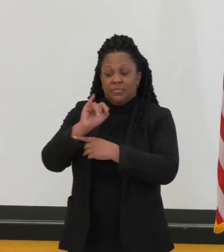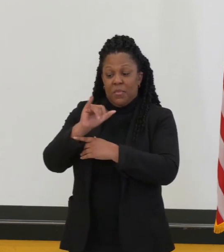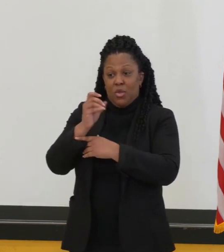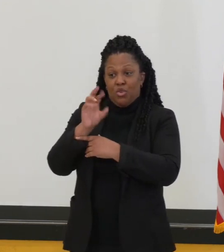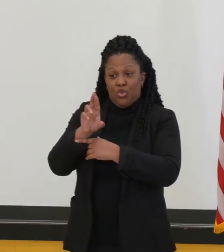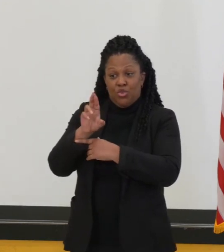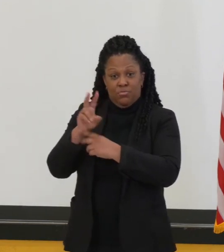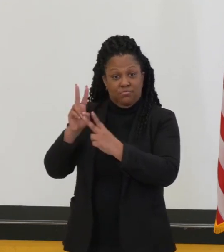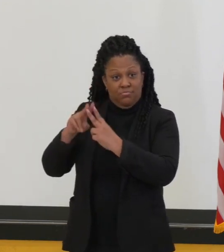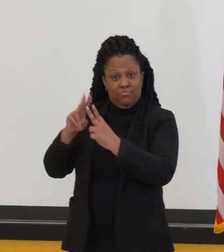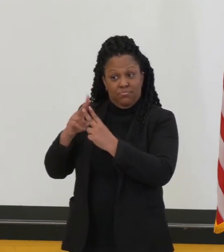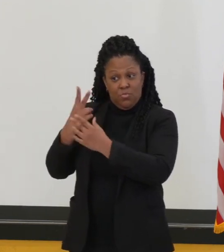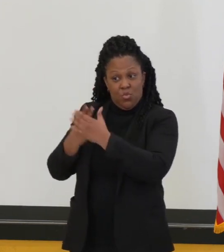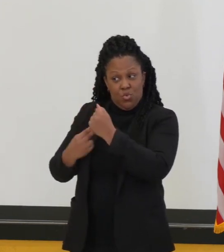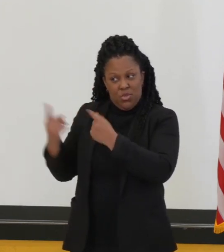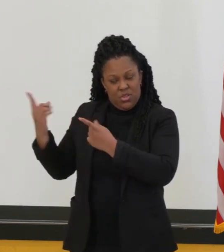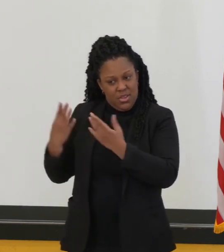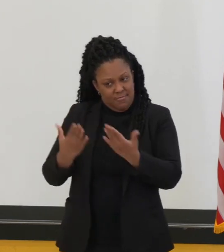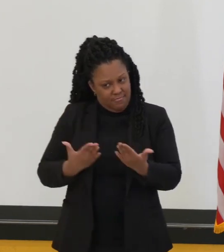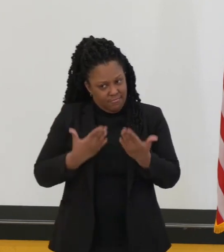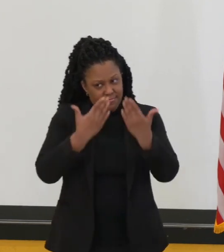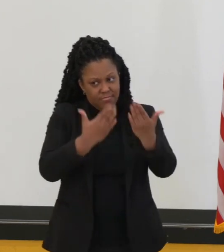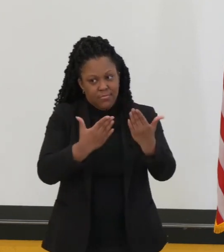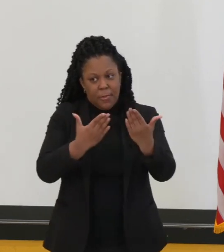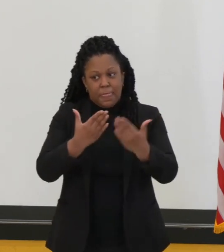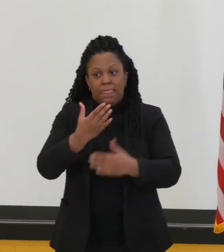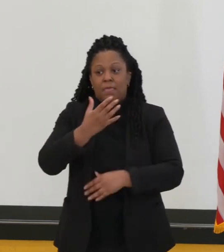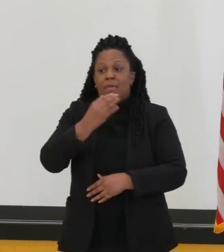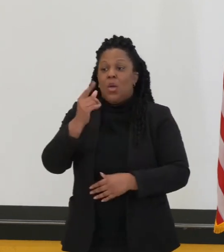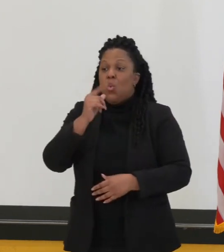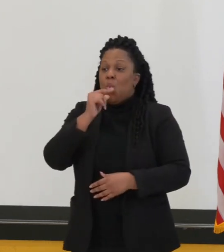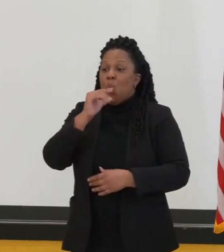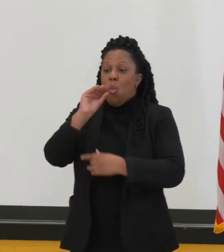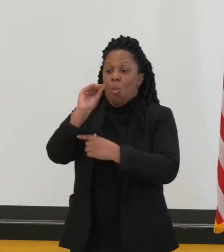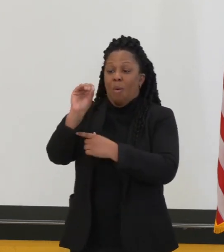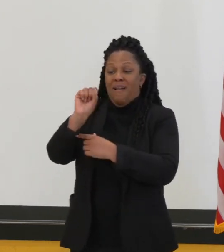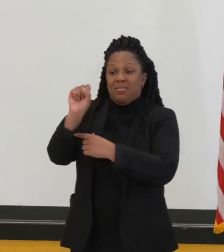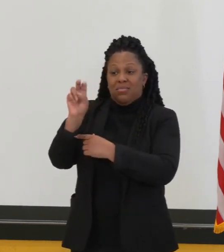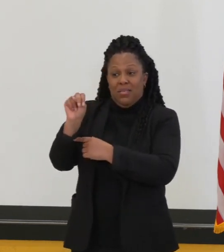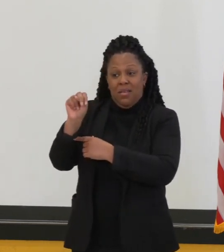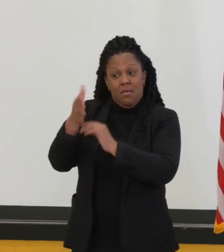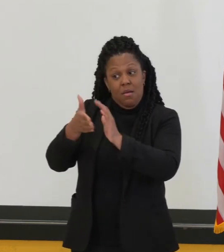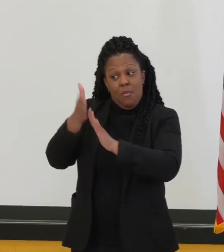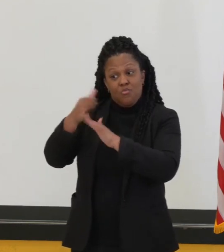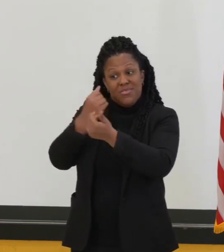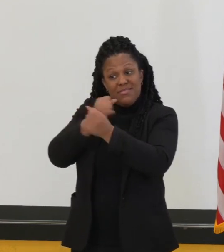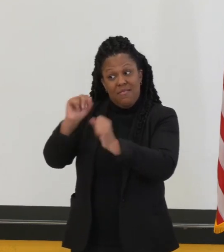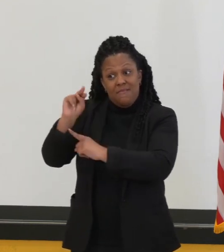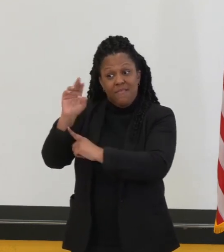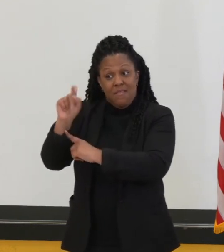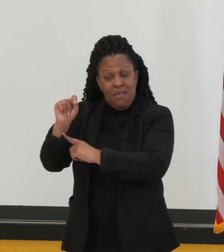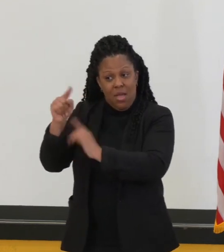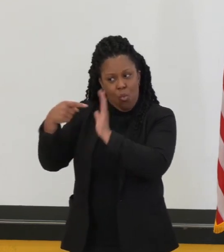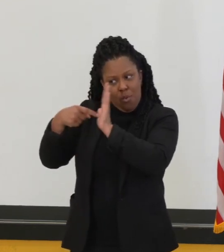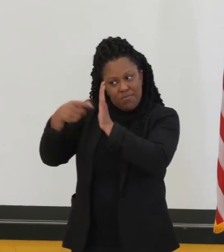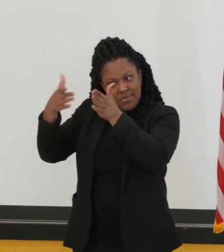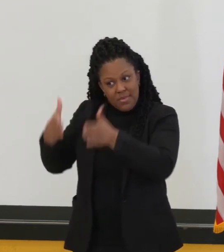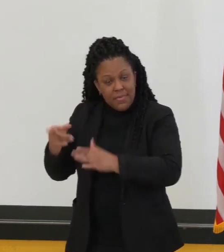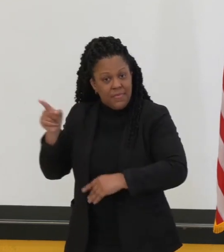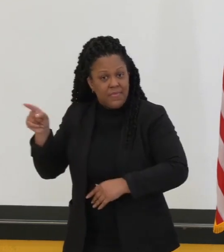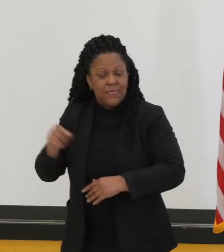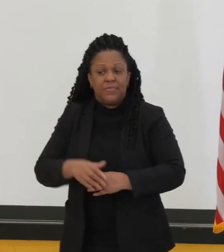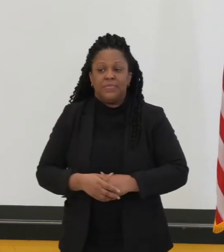safety experts, and of the folks you see here assembled under Operation Safety Net, as governor, I too will be extending a